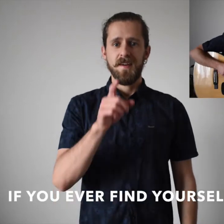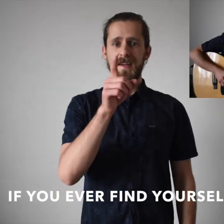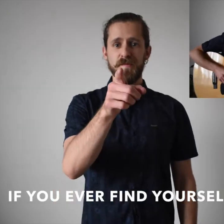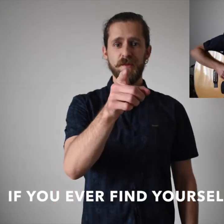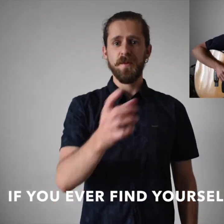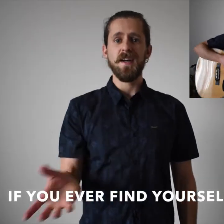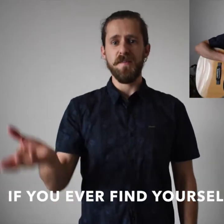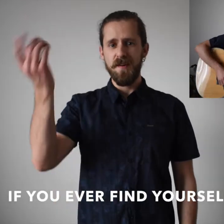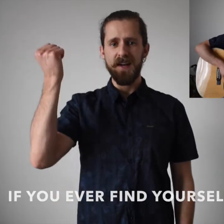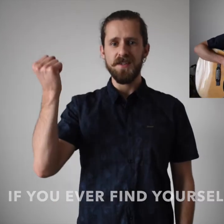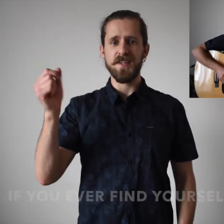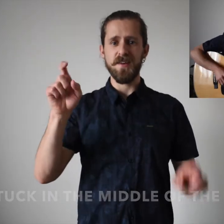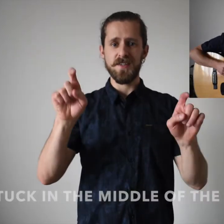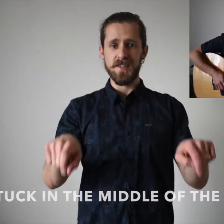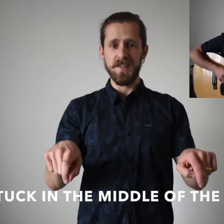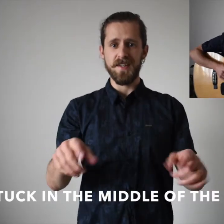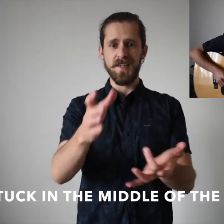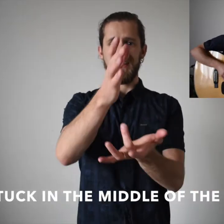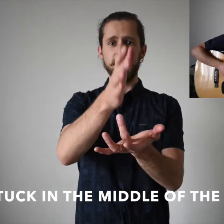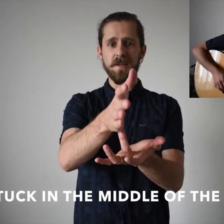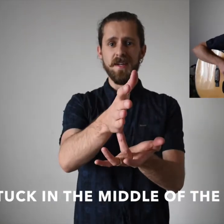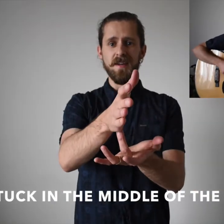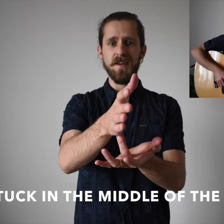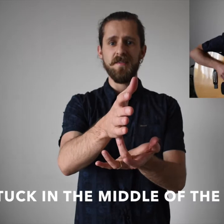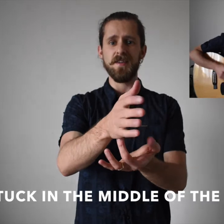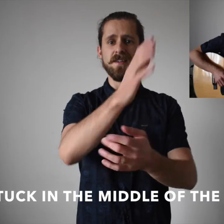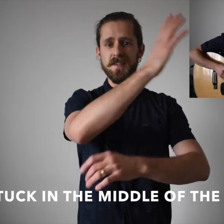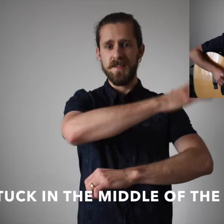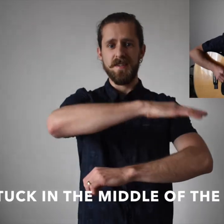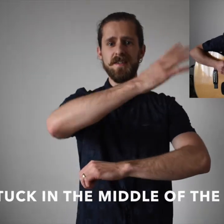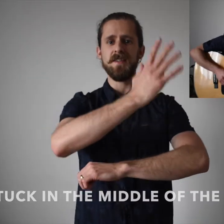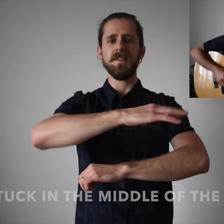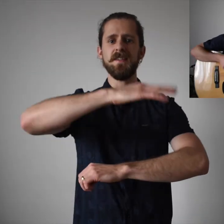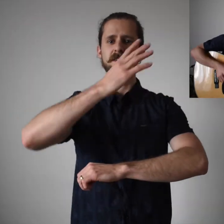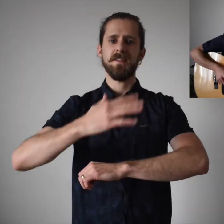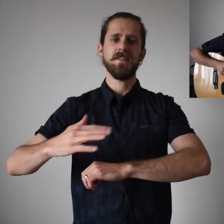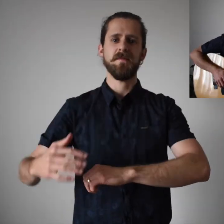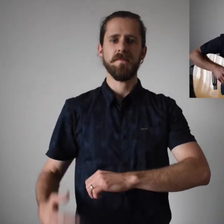If you ever find yourself stuck in the middle of the sea,